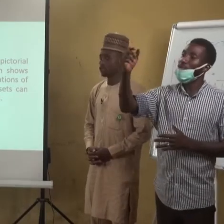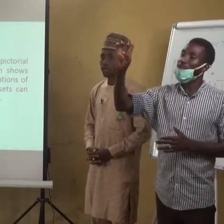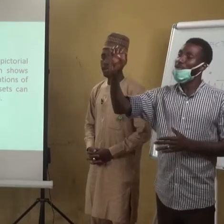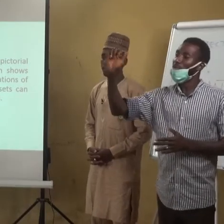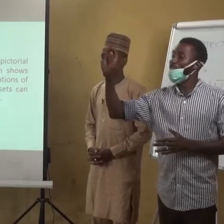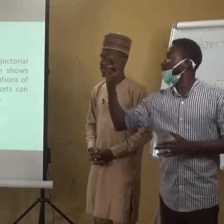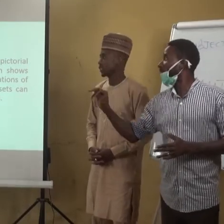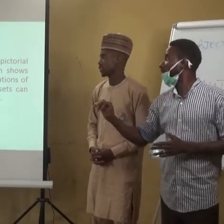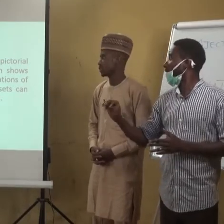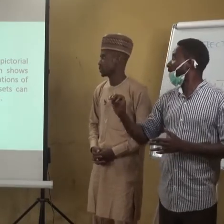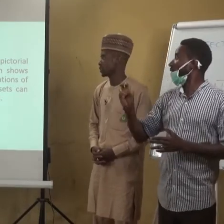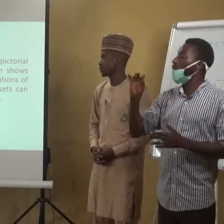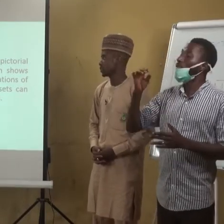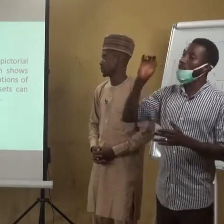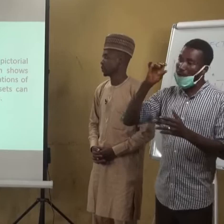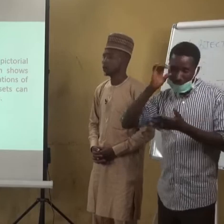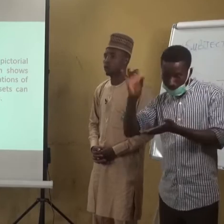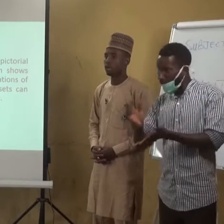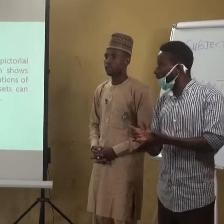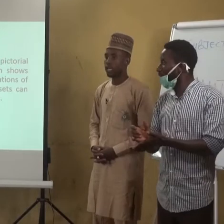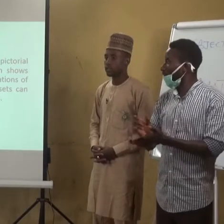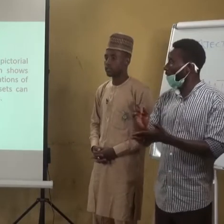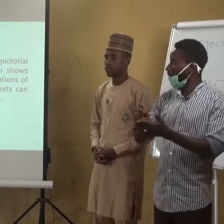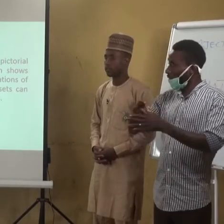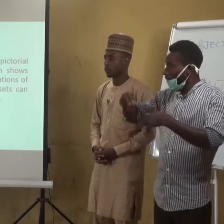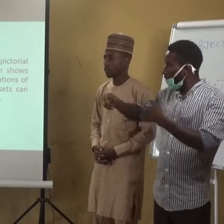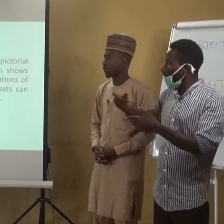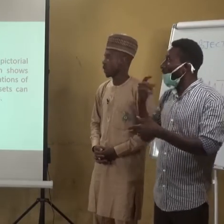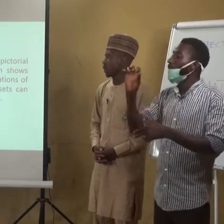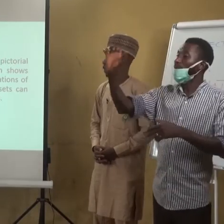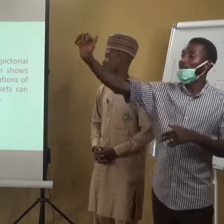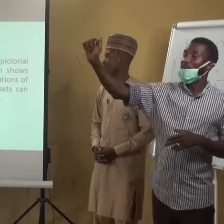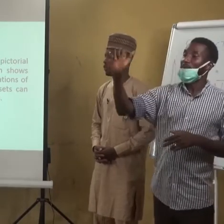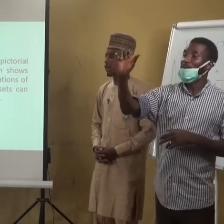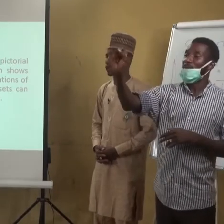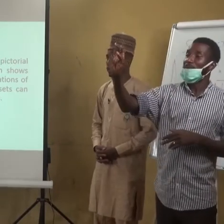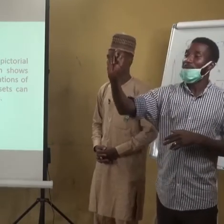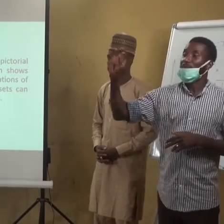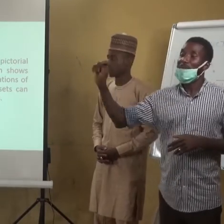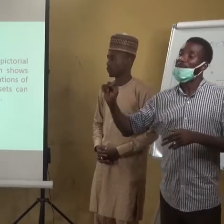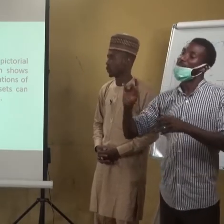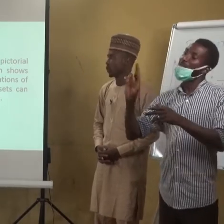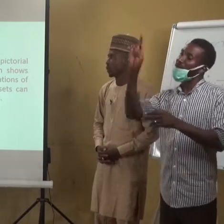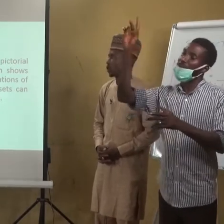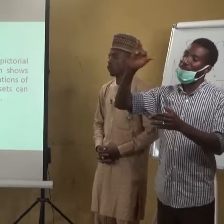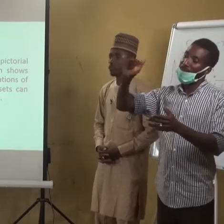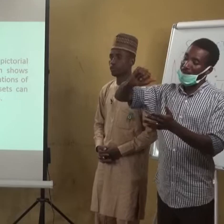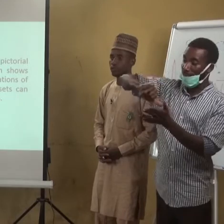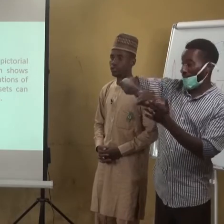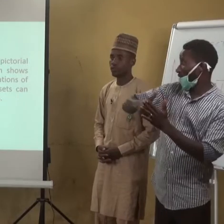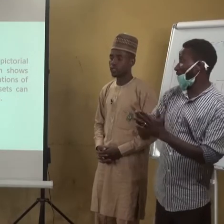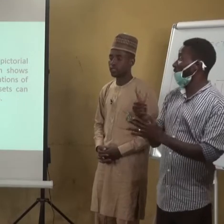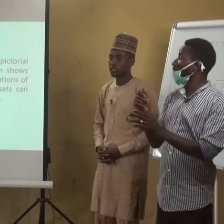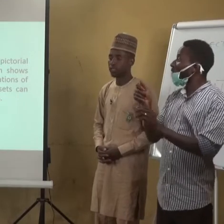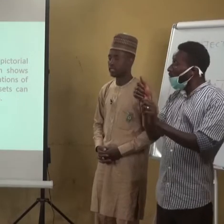or pictorial representation of sets using diagrams which